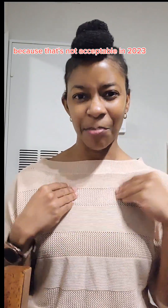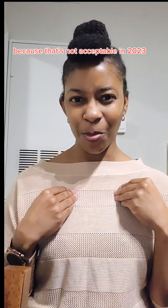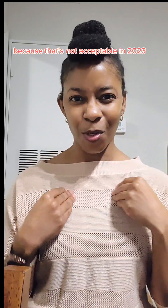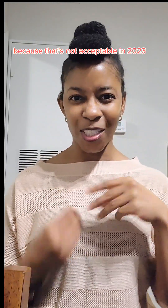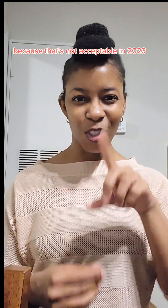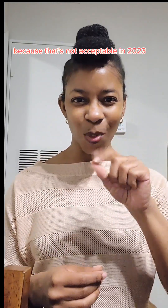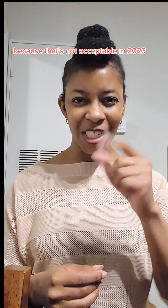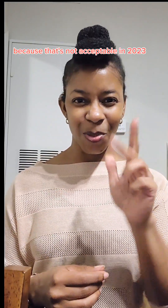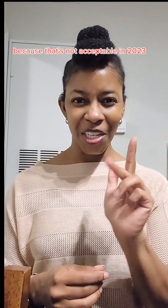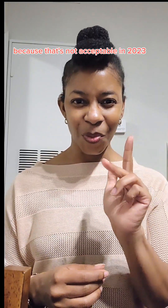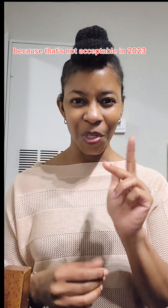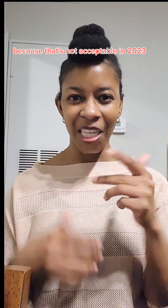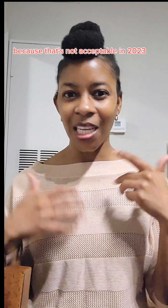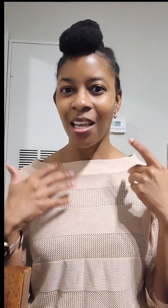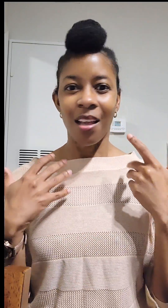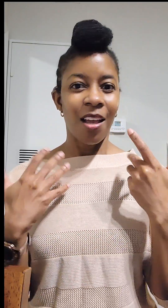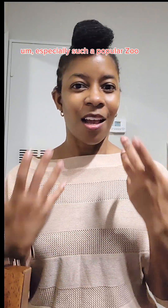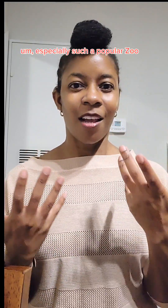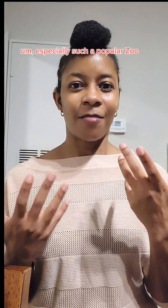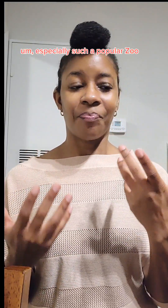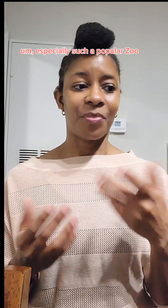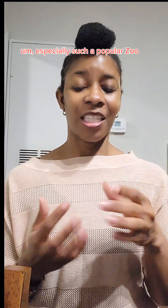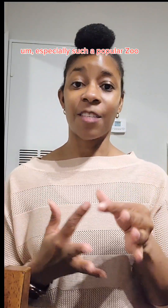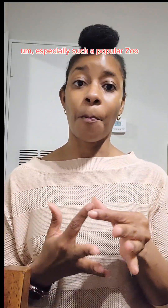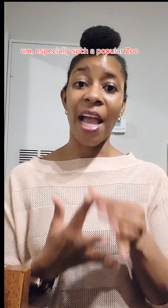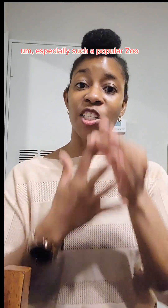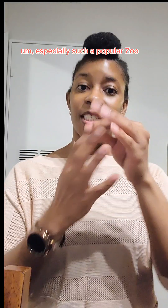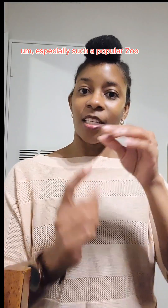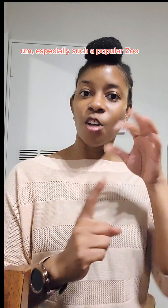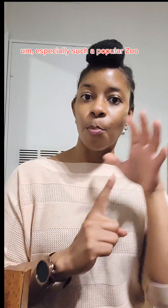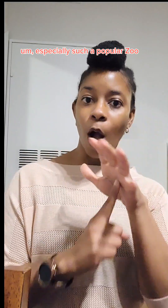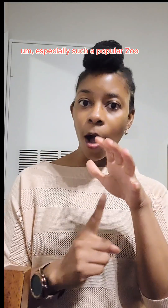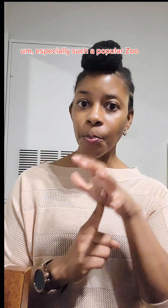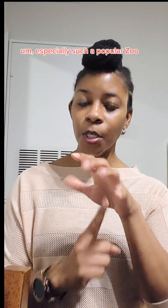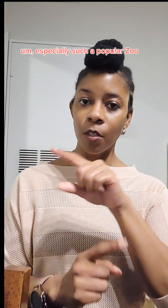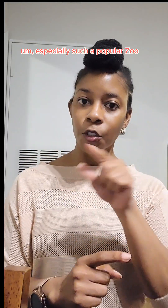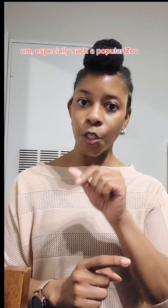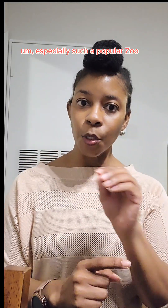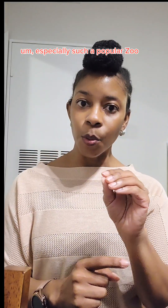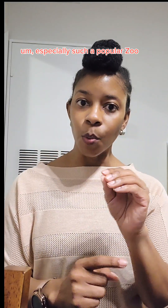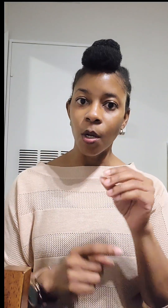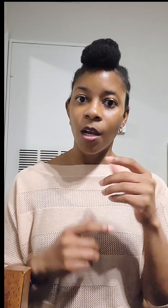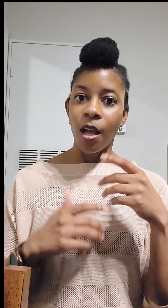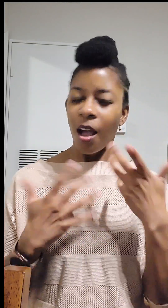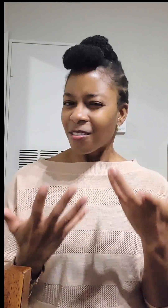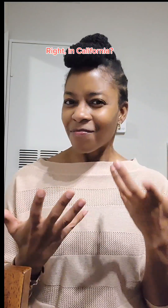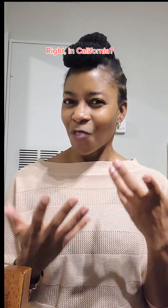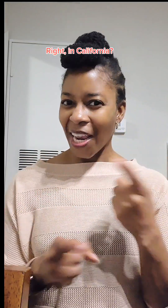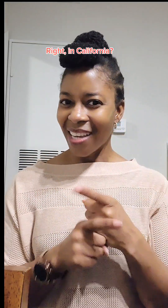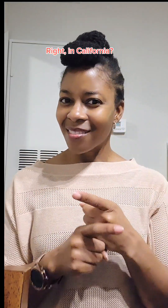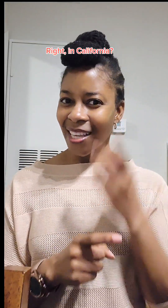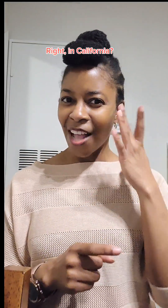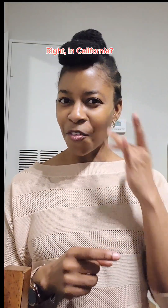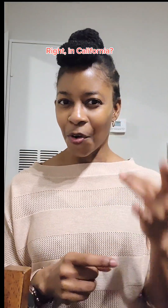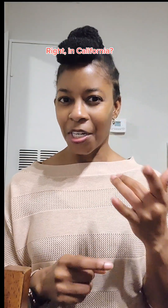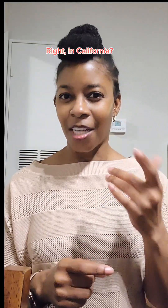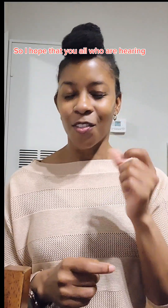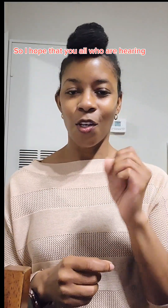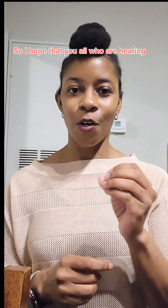acceptable in 2023, especially such a popular zoo, right, in California.